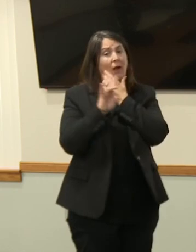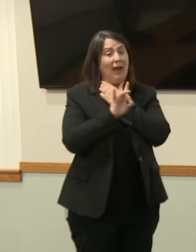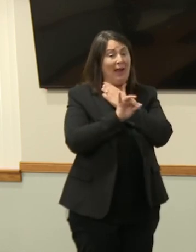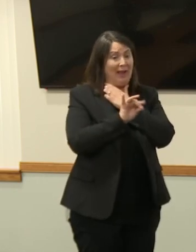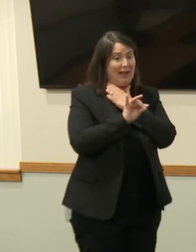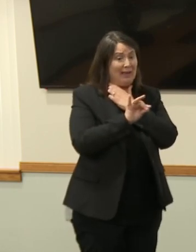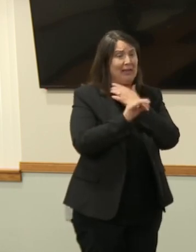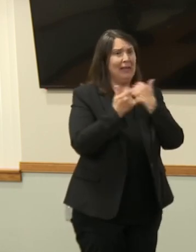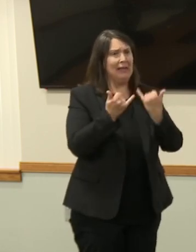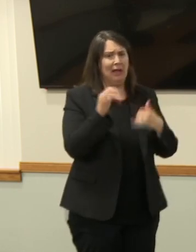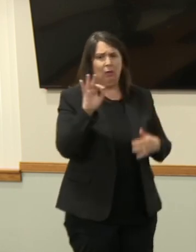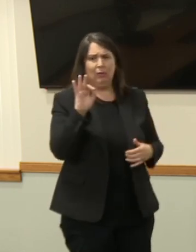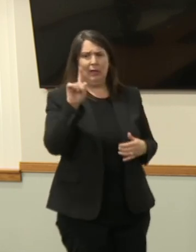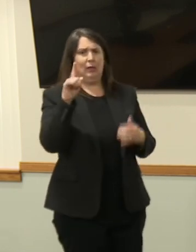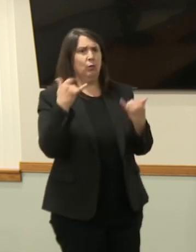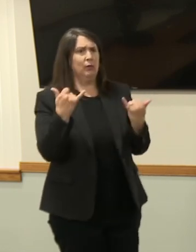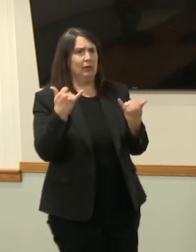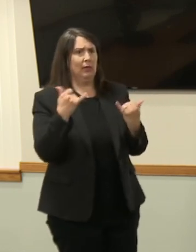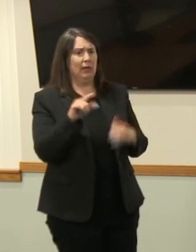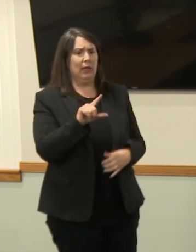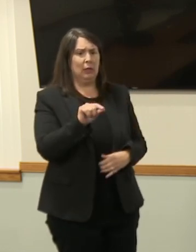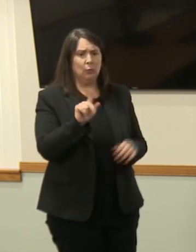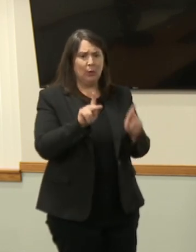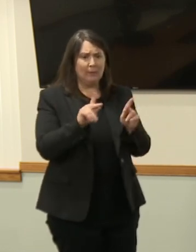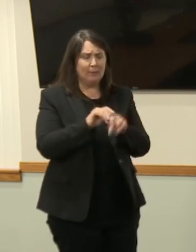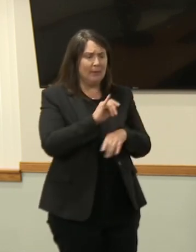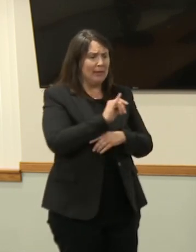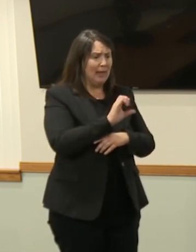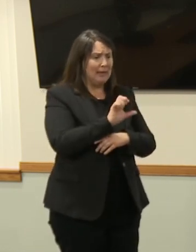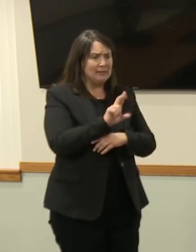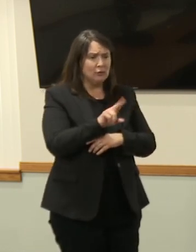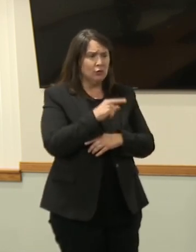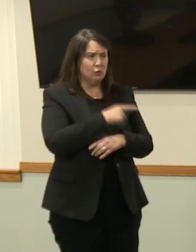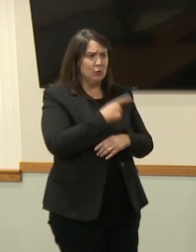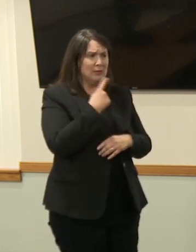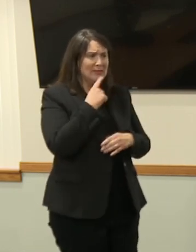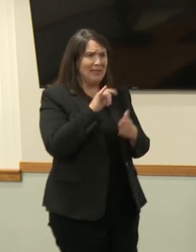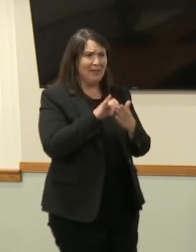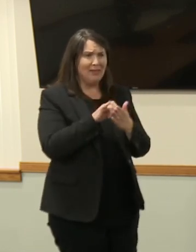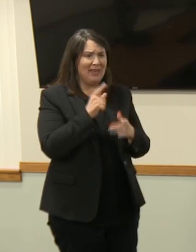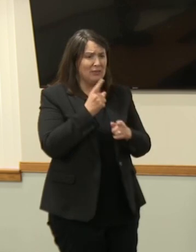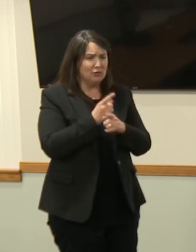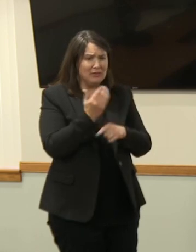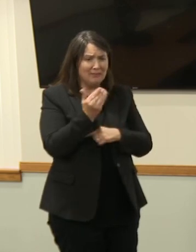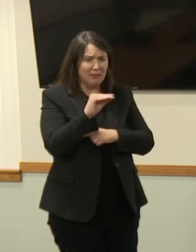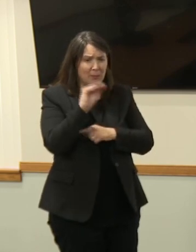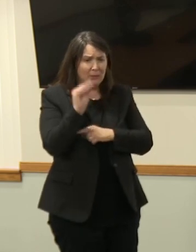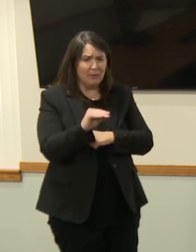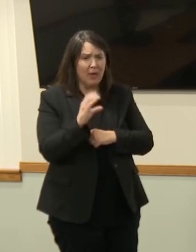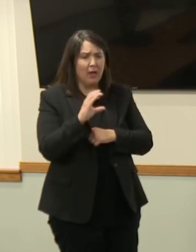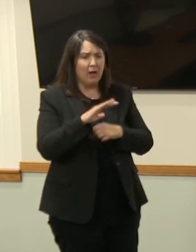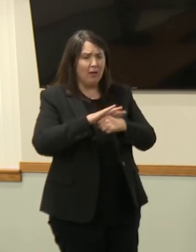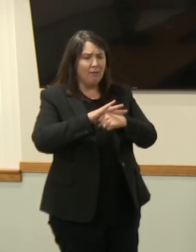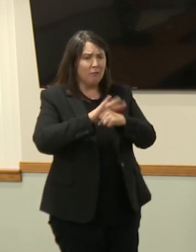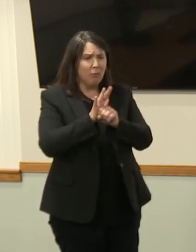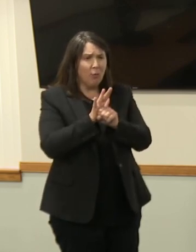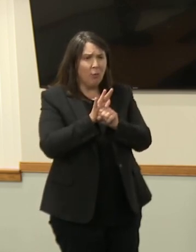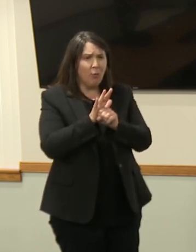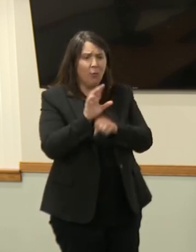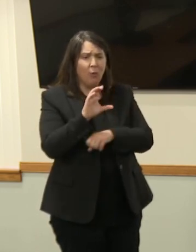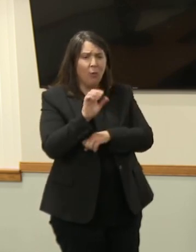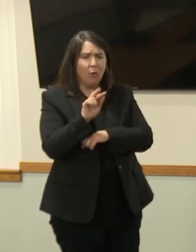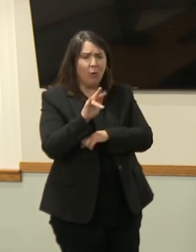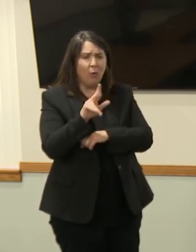91 today, and we've got 20 people in the ICU. You mentioned that's 15% just COVID patients. Can you give us a little bit better idea of,